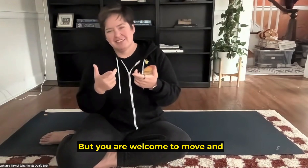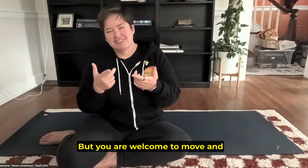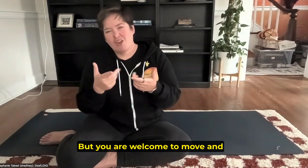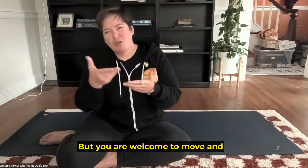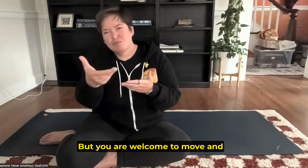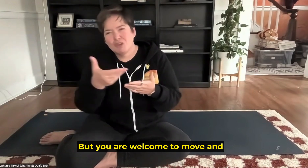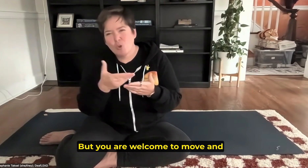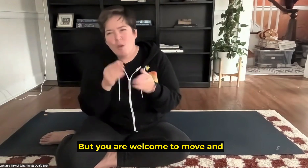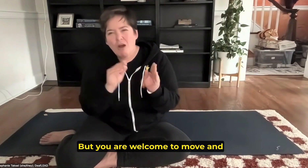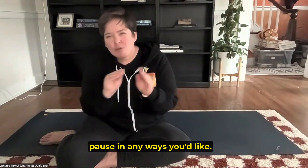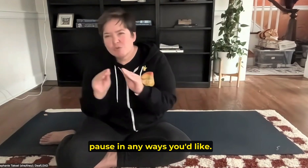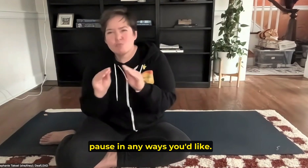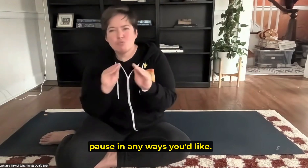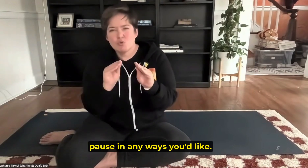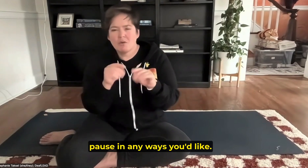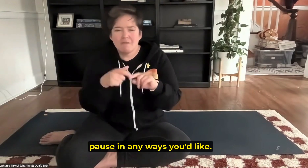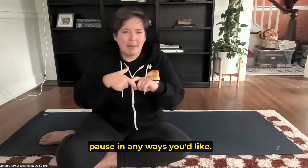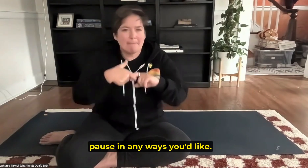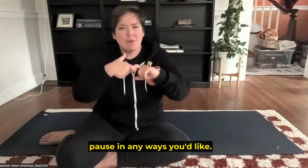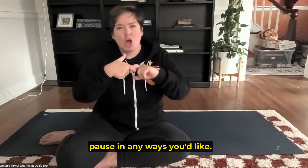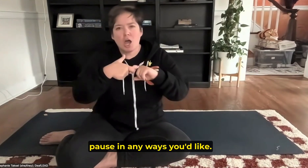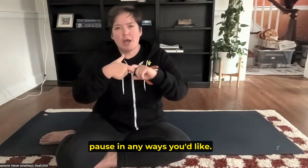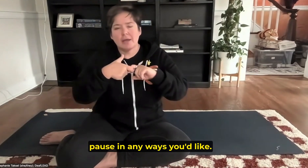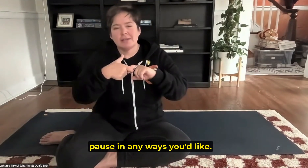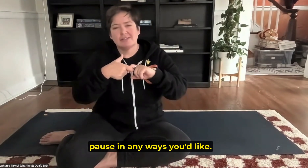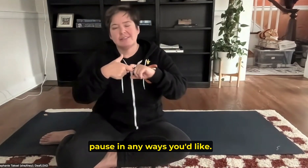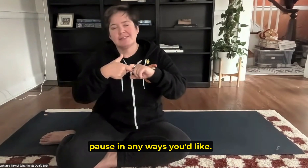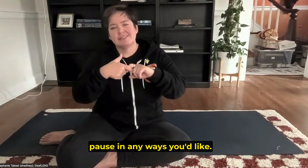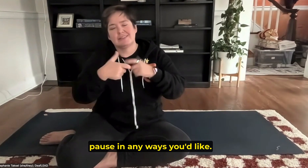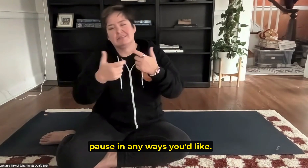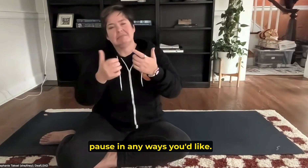to move and pause in any ways you'd like.